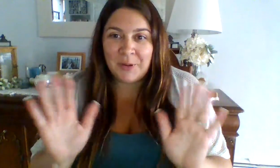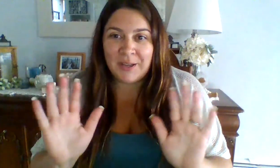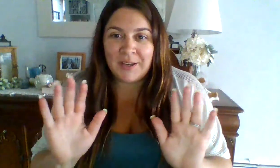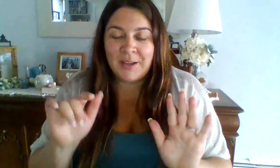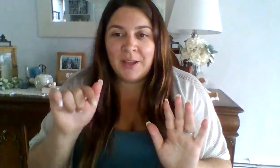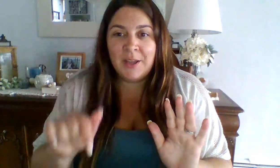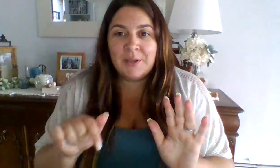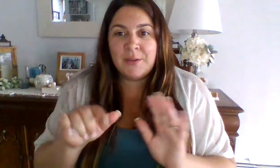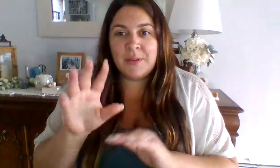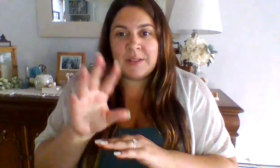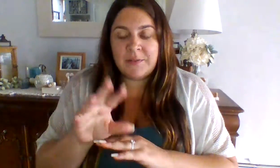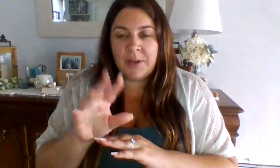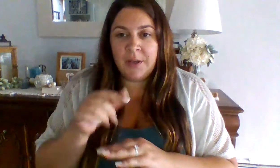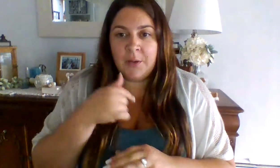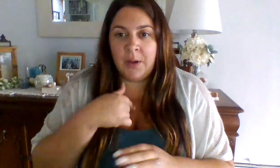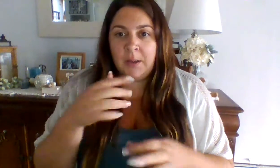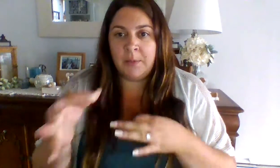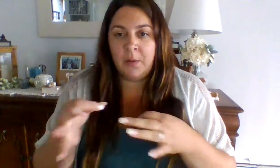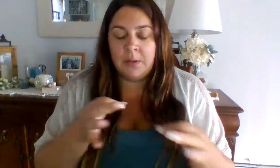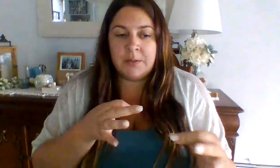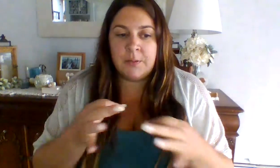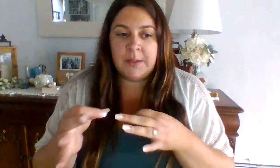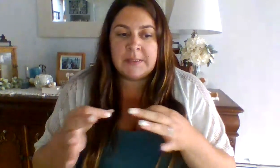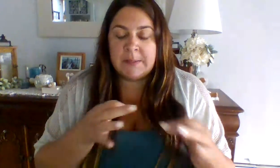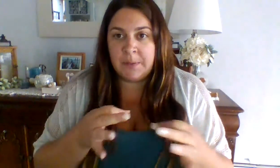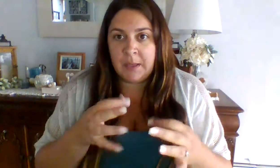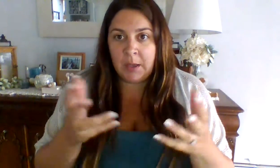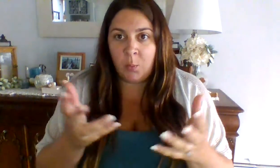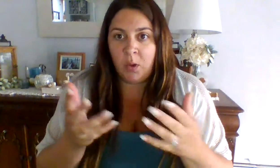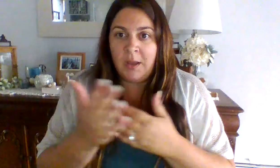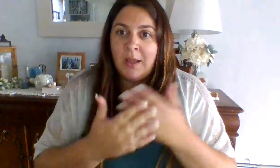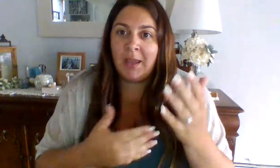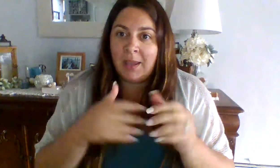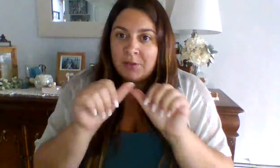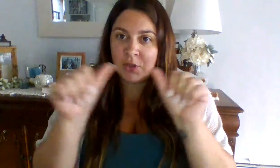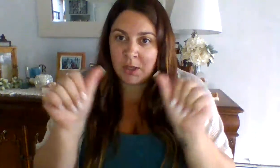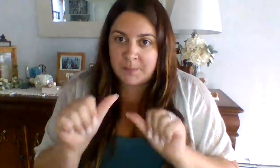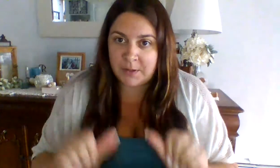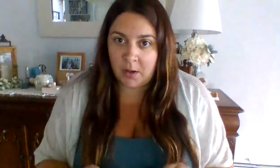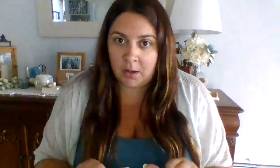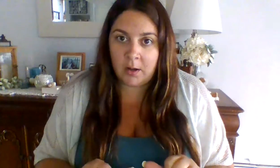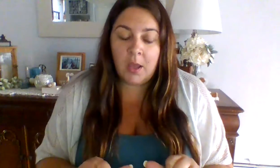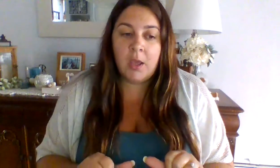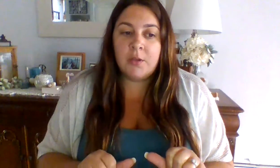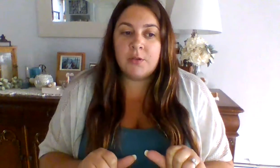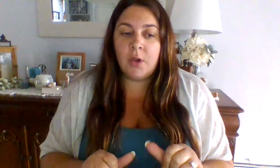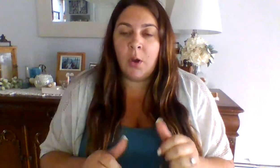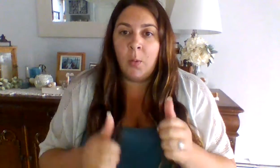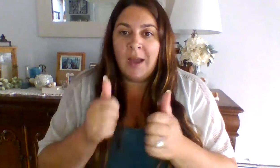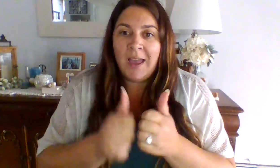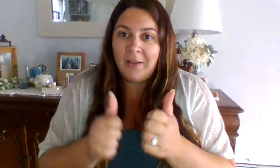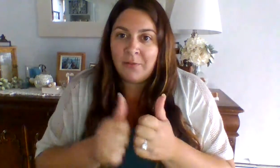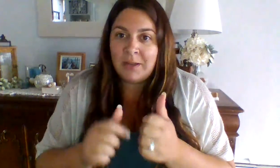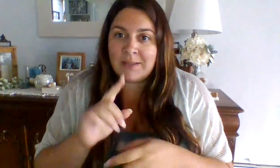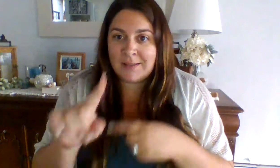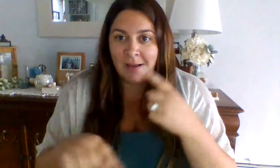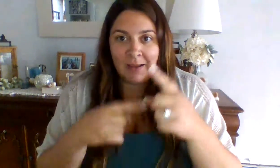everyone. So in this video, I'm going to explain what handshapes are. So every sign